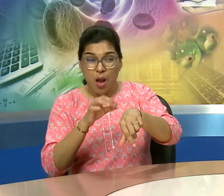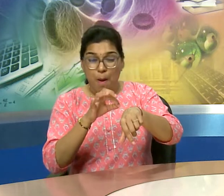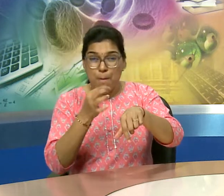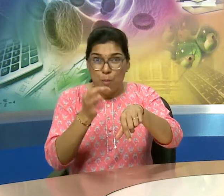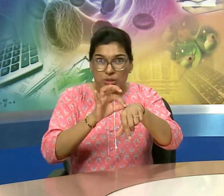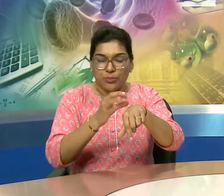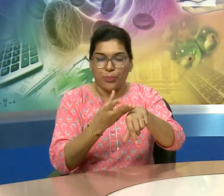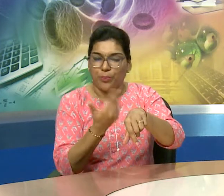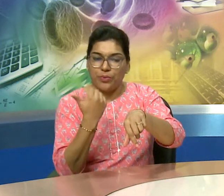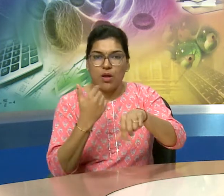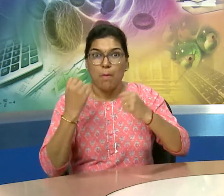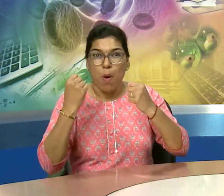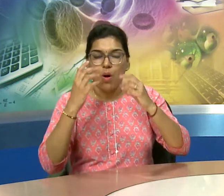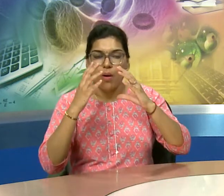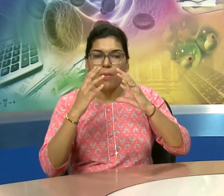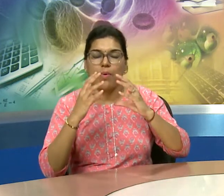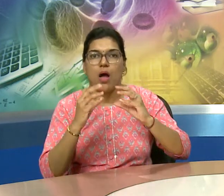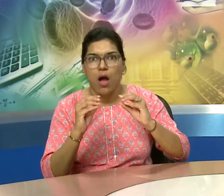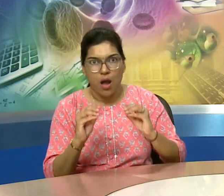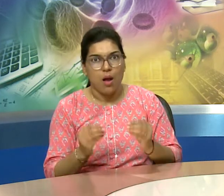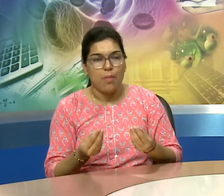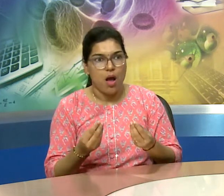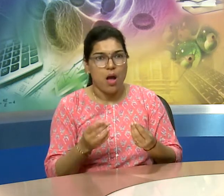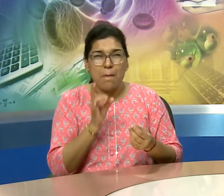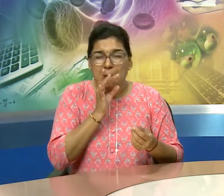powerless, and the mother recovered.